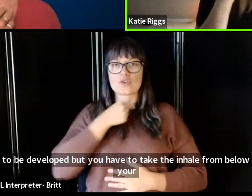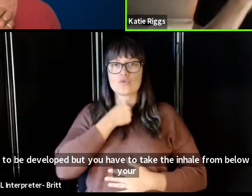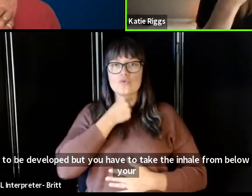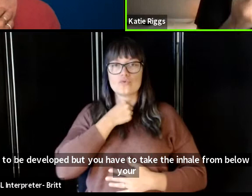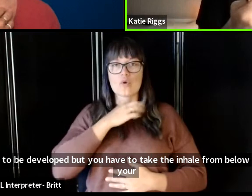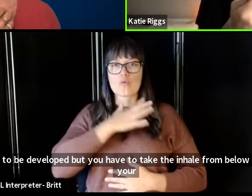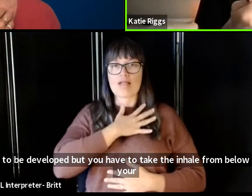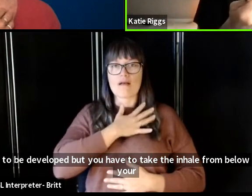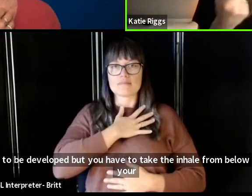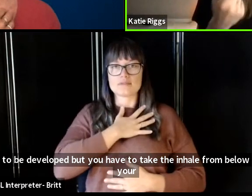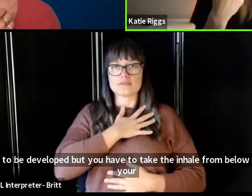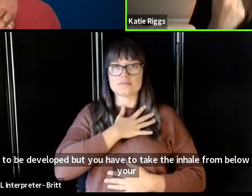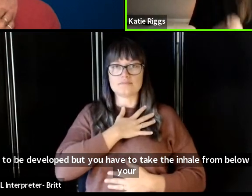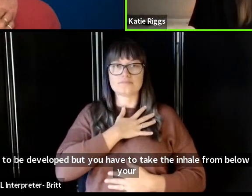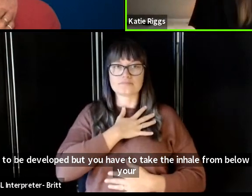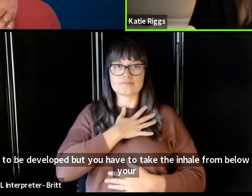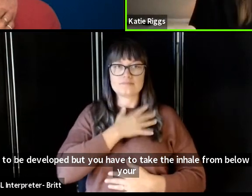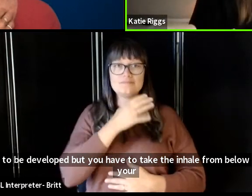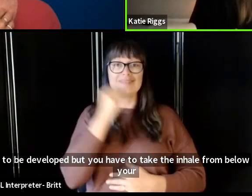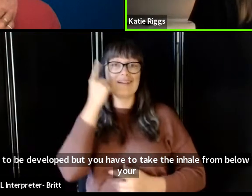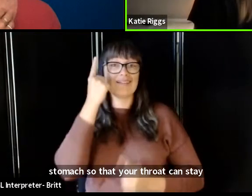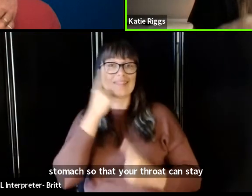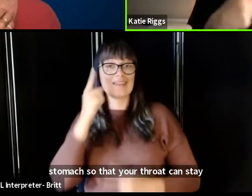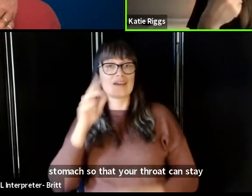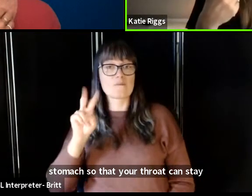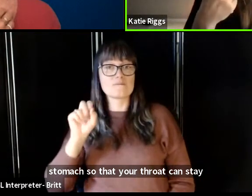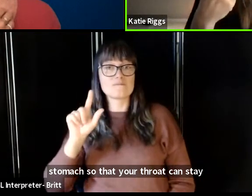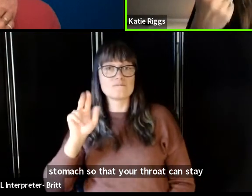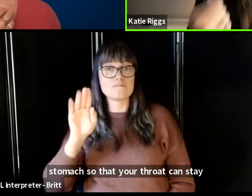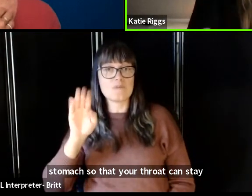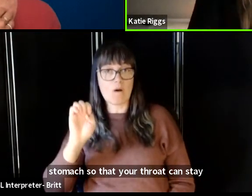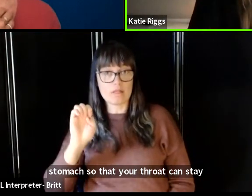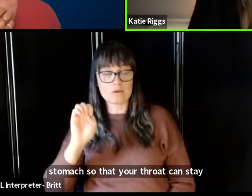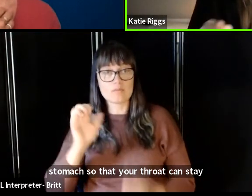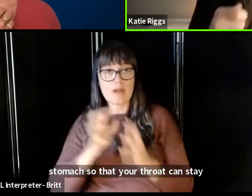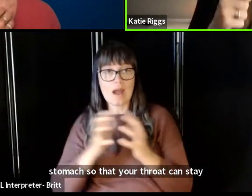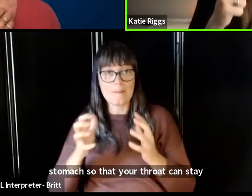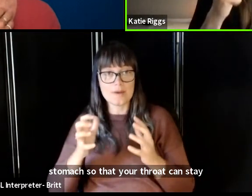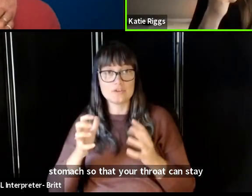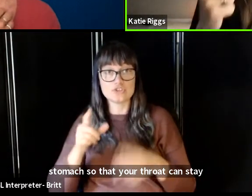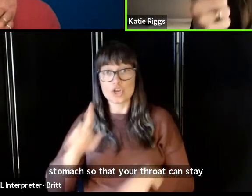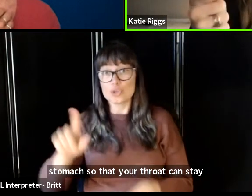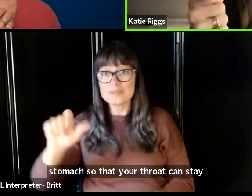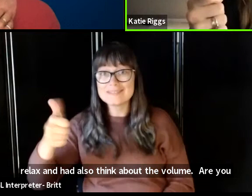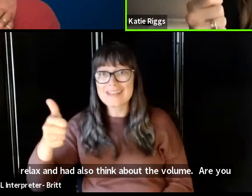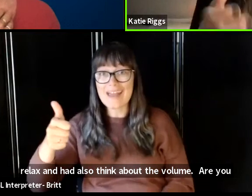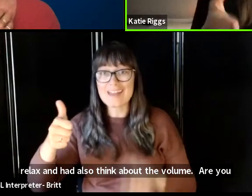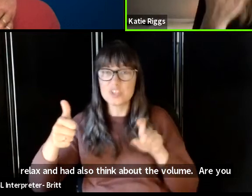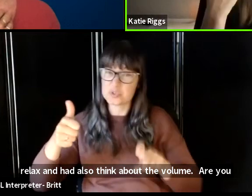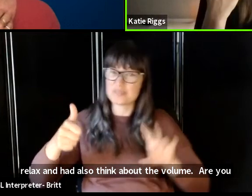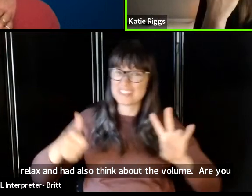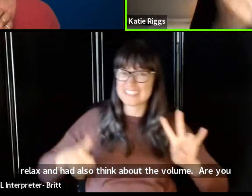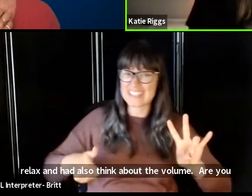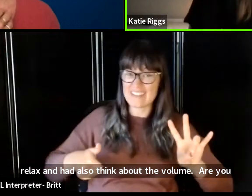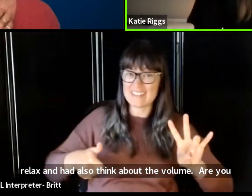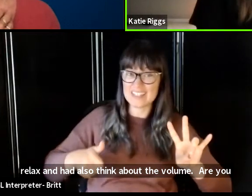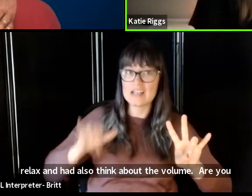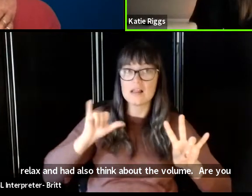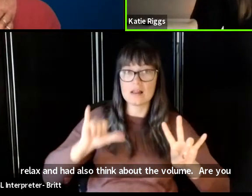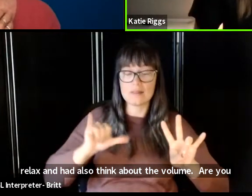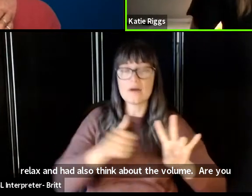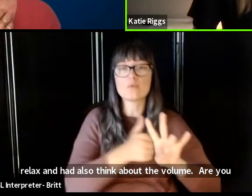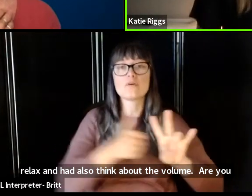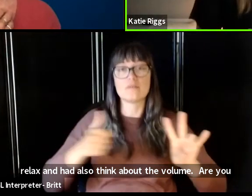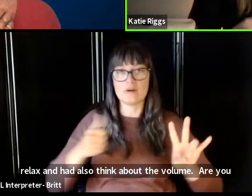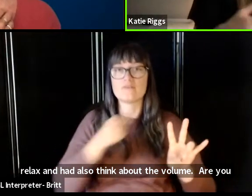relaxed. Also, think about the volume. Are you at a 10 and you could be at a 7? That's going to back you off of your